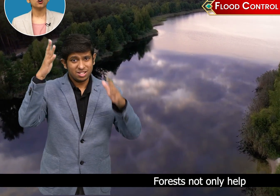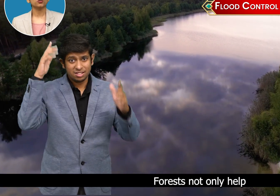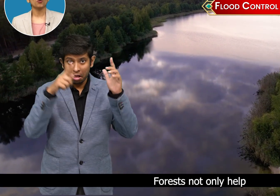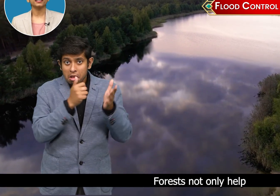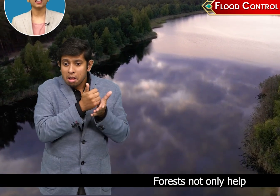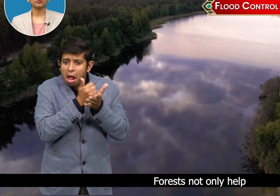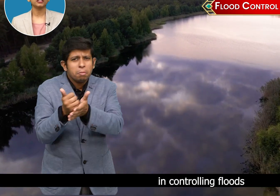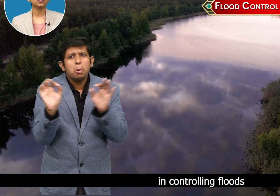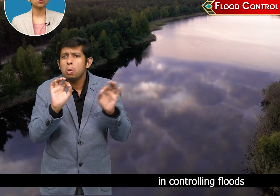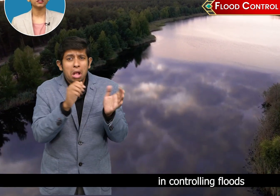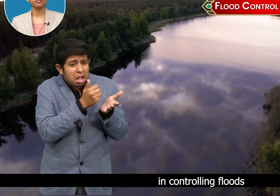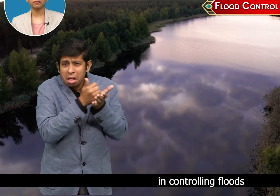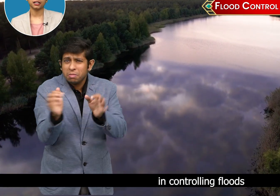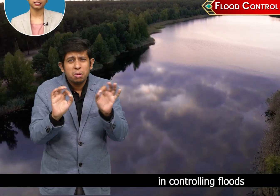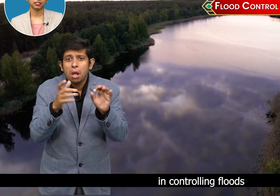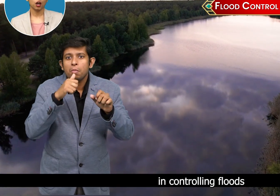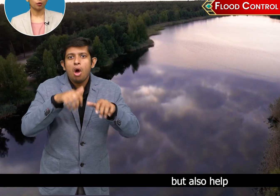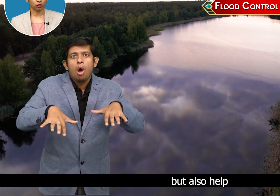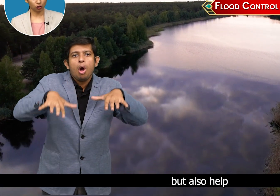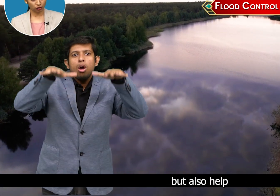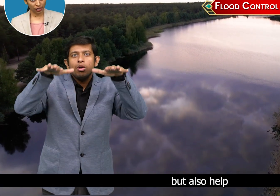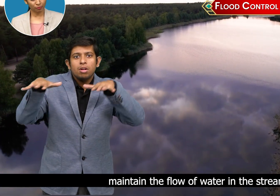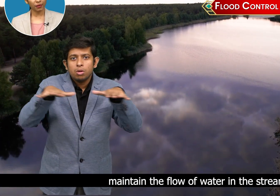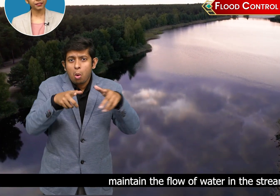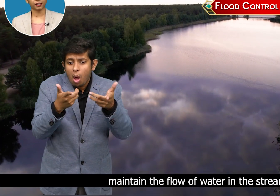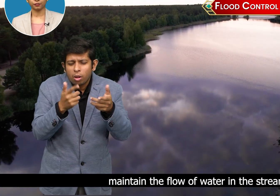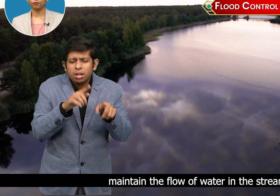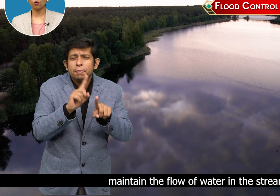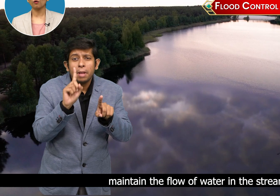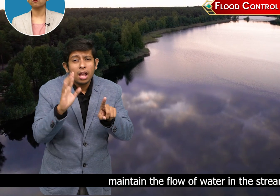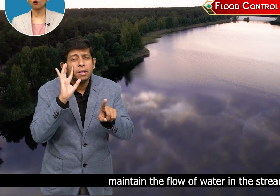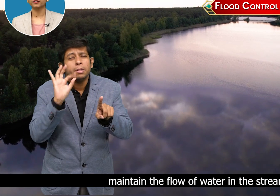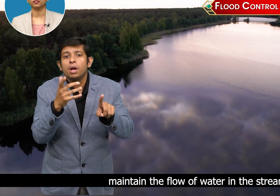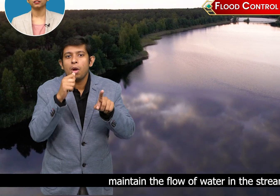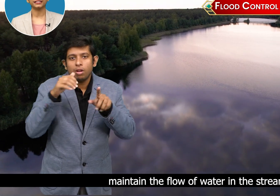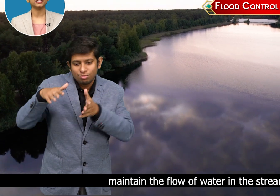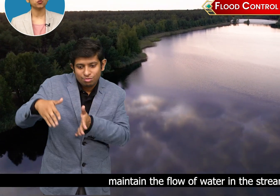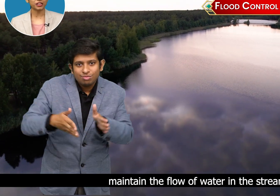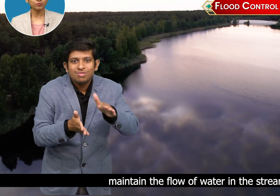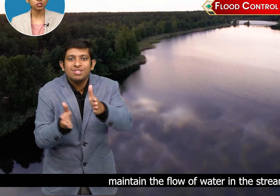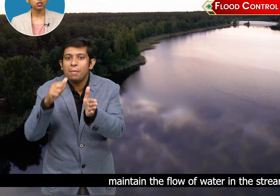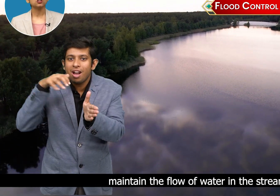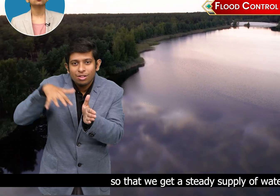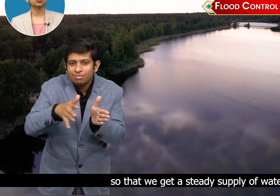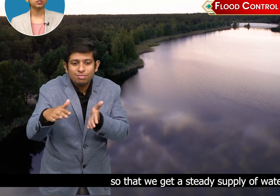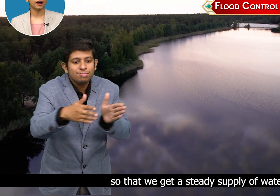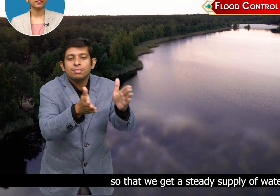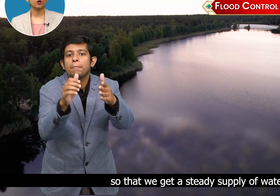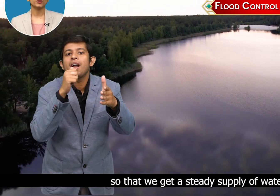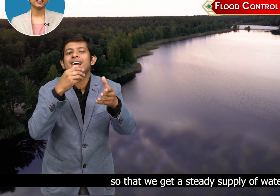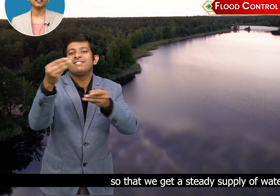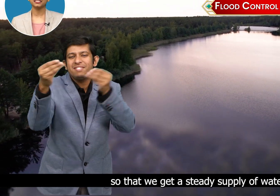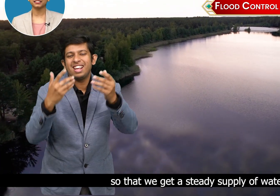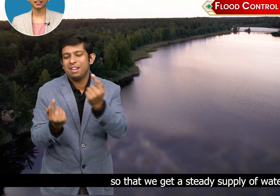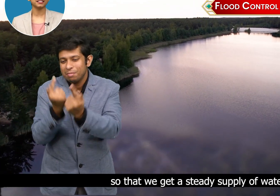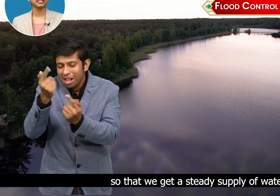Forests not only help in controlling floods, but also help maintain the flow of water in the streams so that